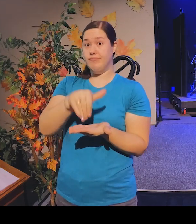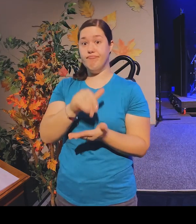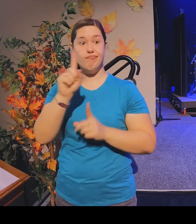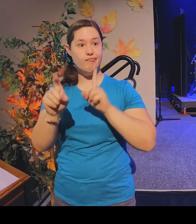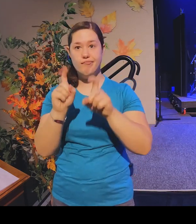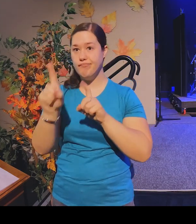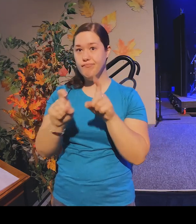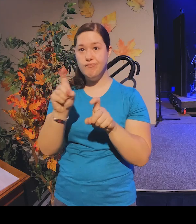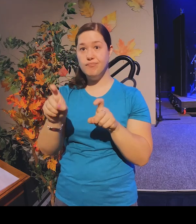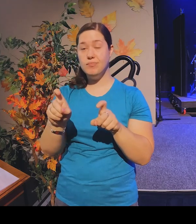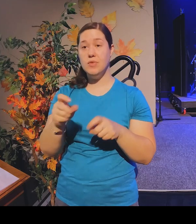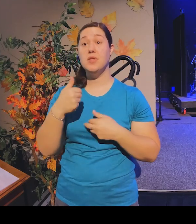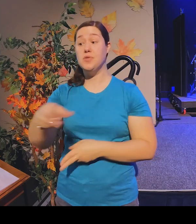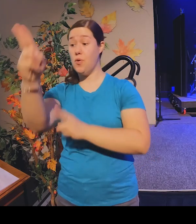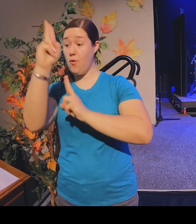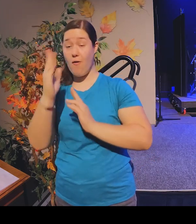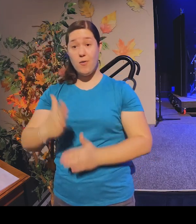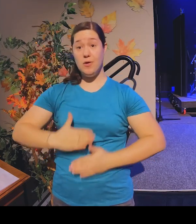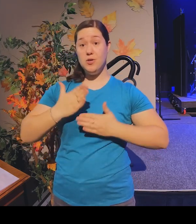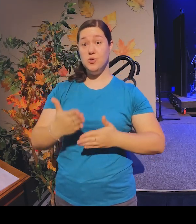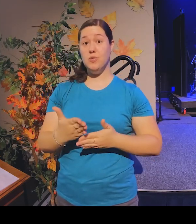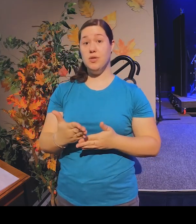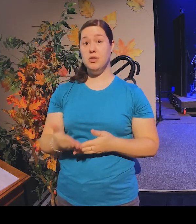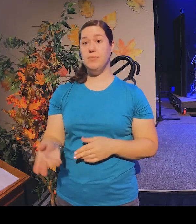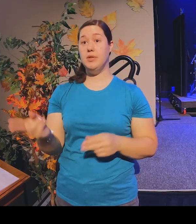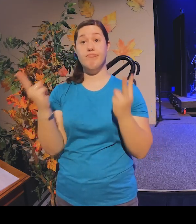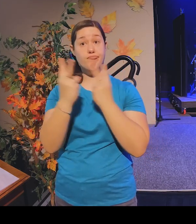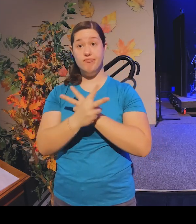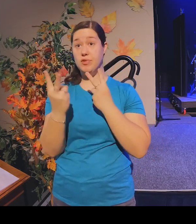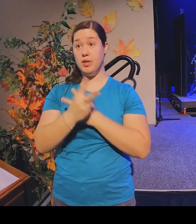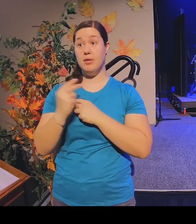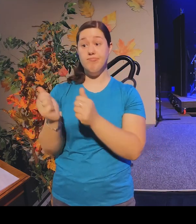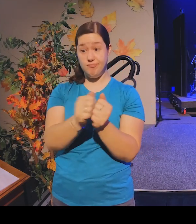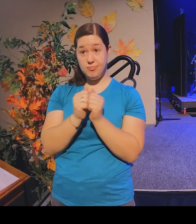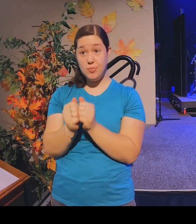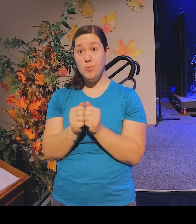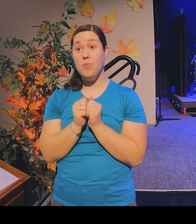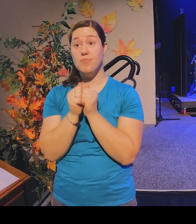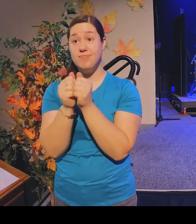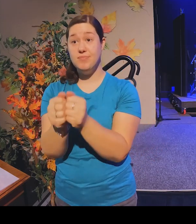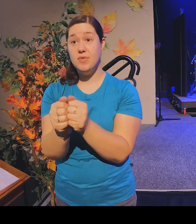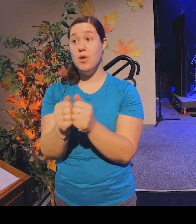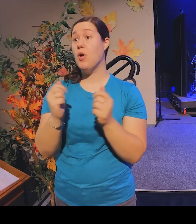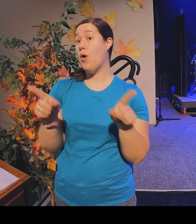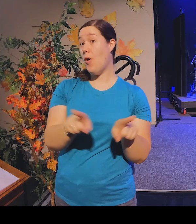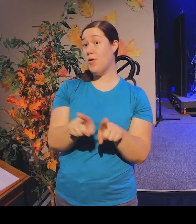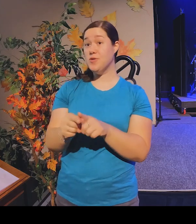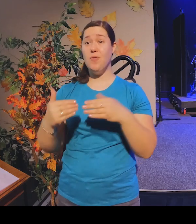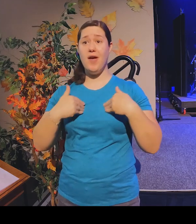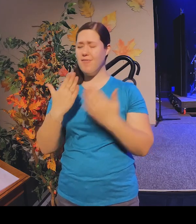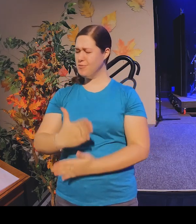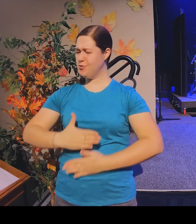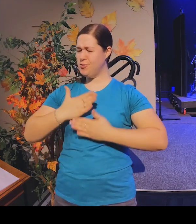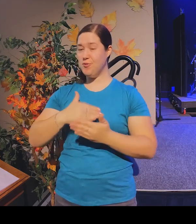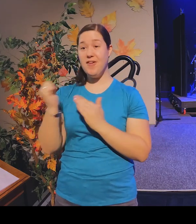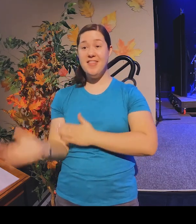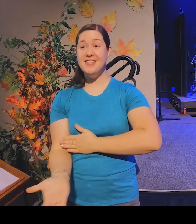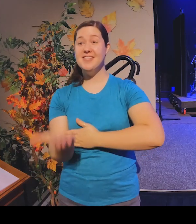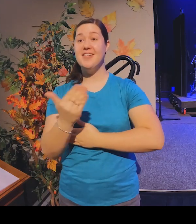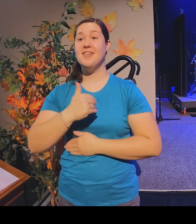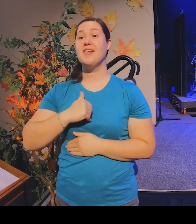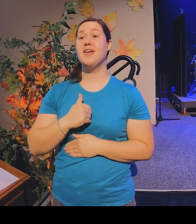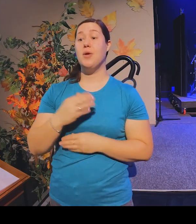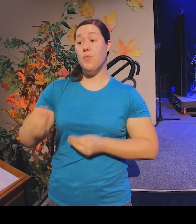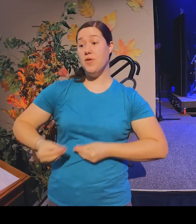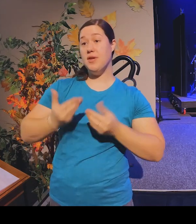that with you side by side, as we also have a lot to celebrate this Sunday. We are presenting third grade Bibles. We are welcoming new members, and so a